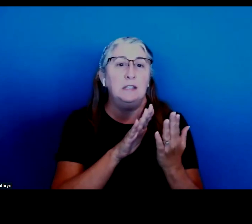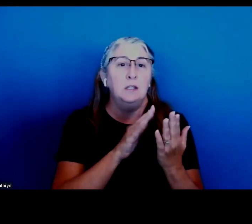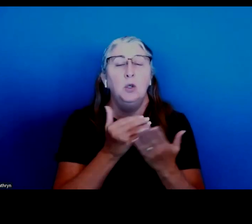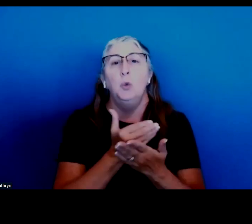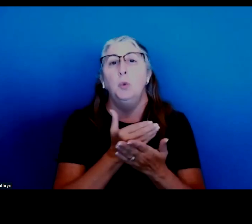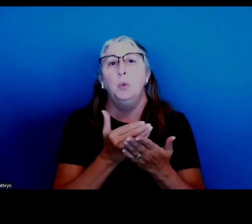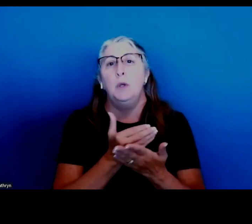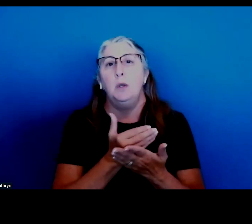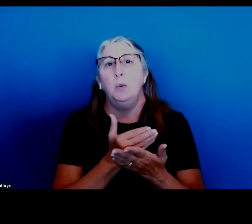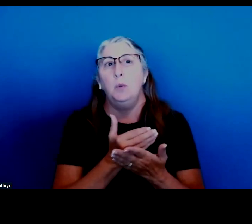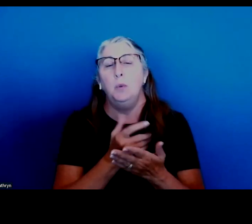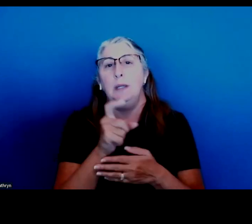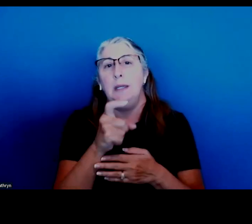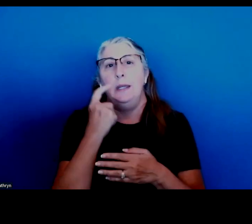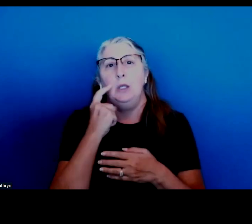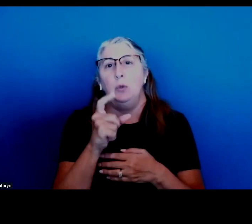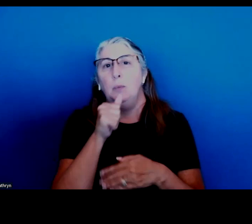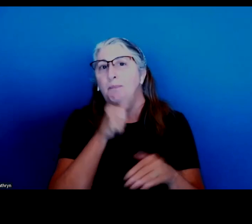a renewed need to